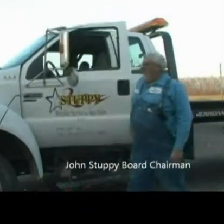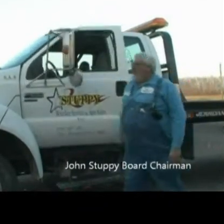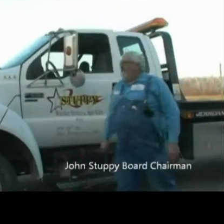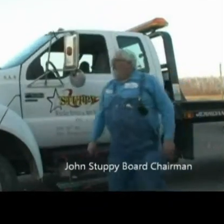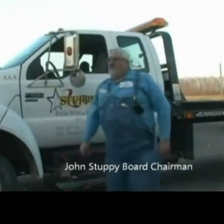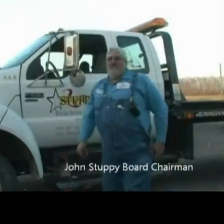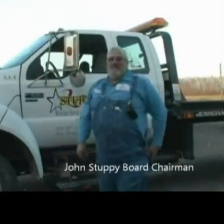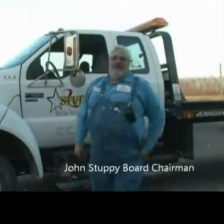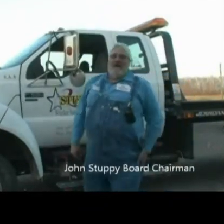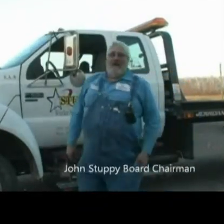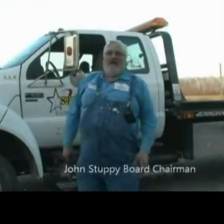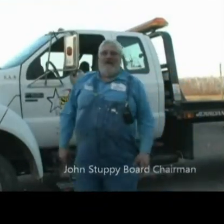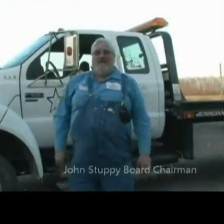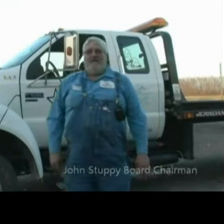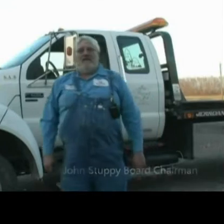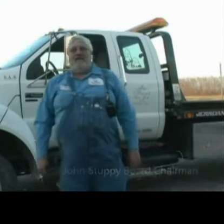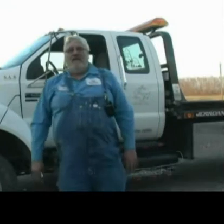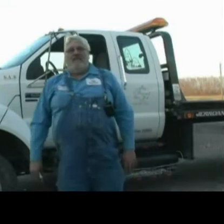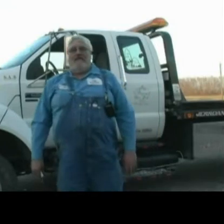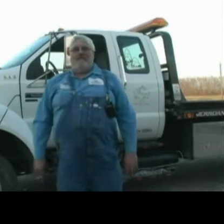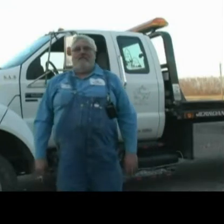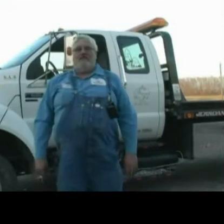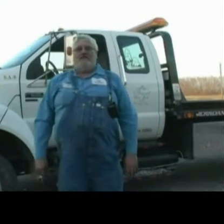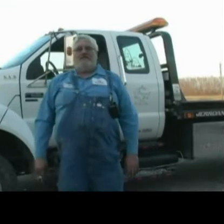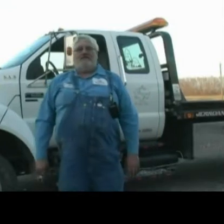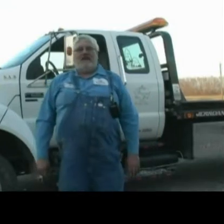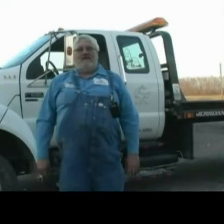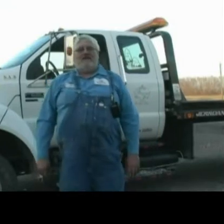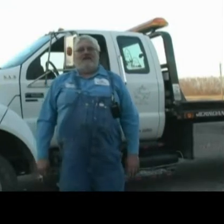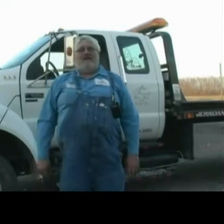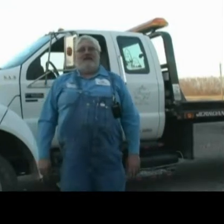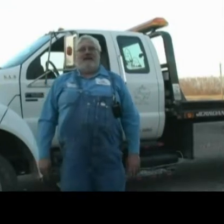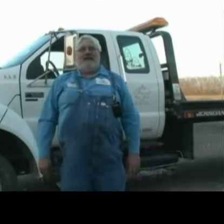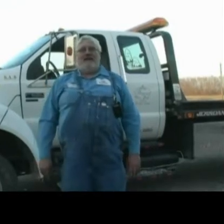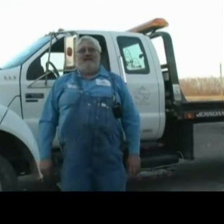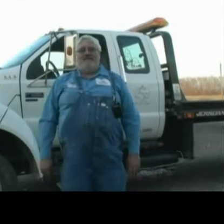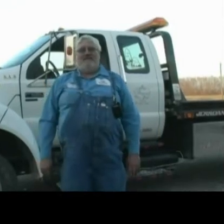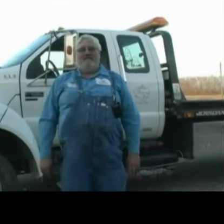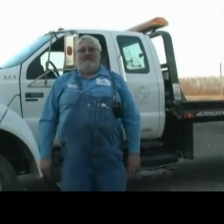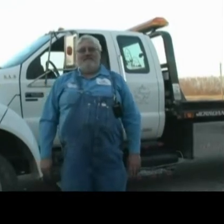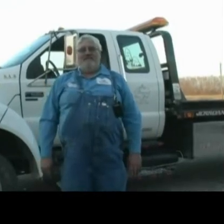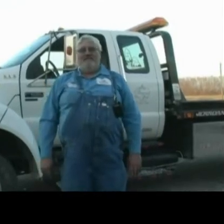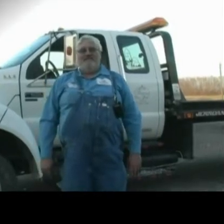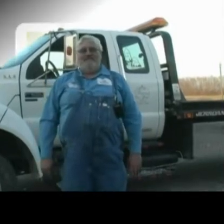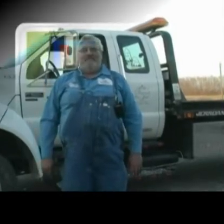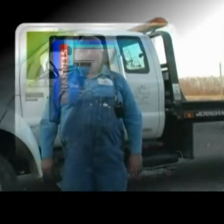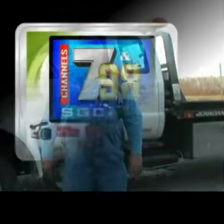Hi, thank you very much for watching Channel 798.